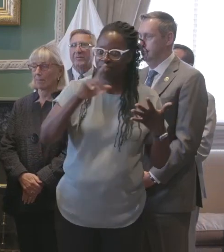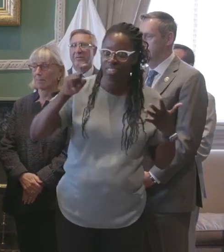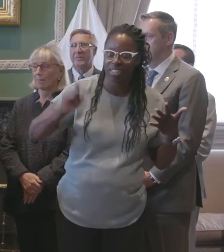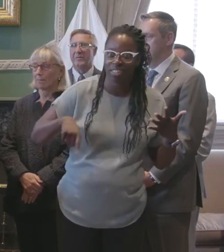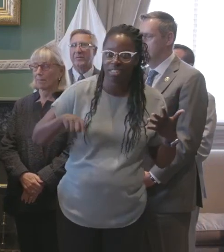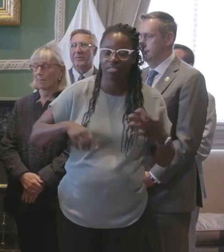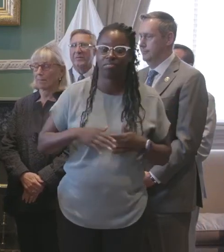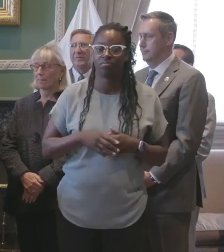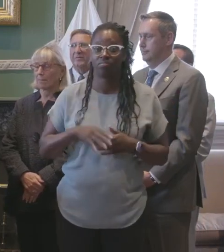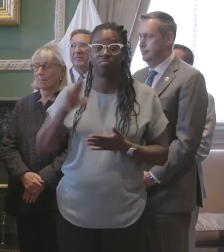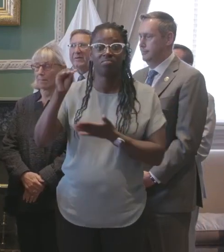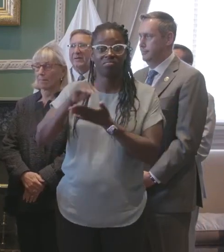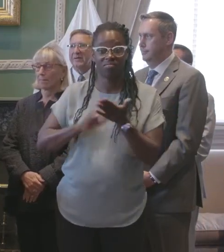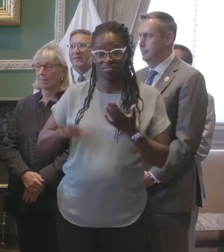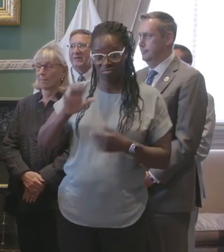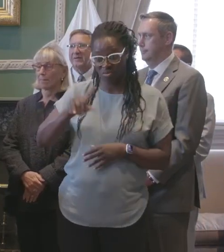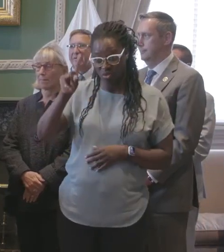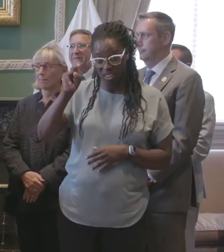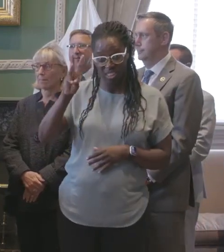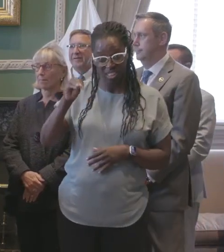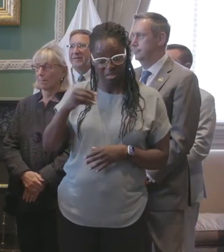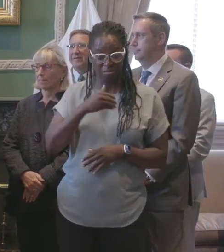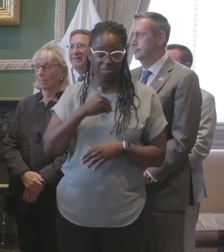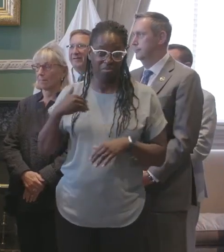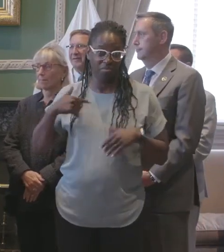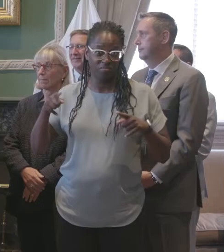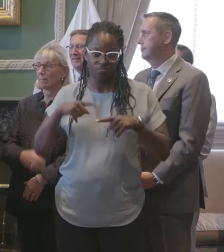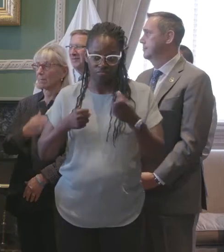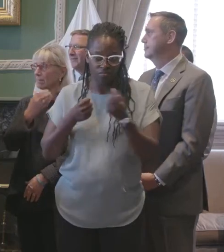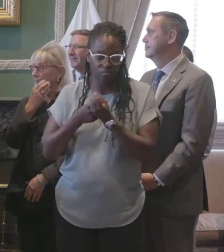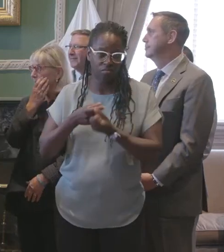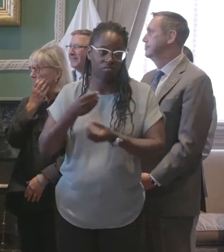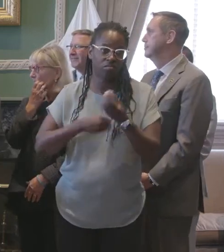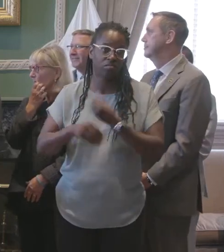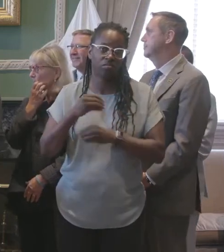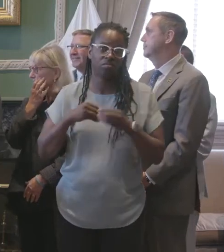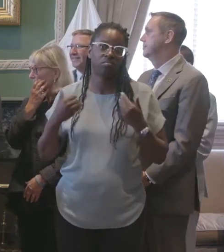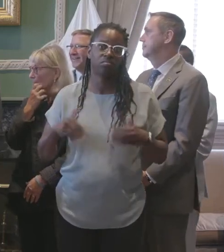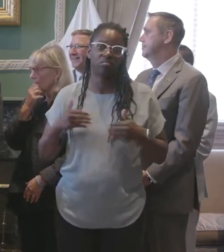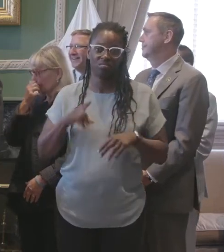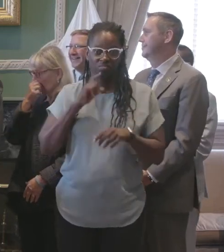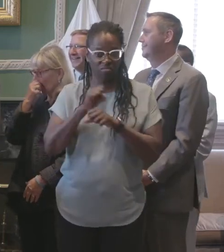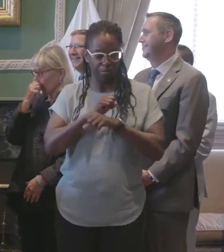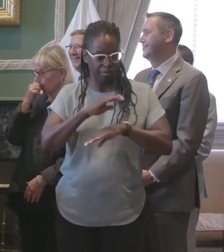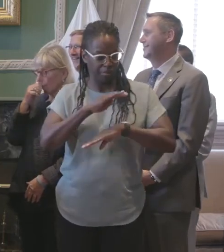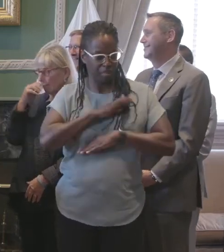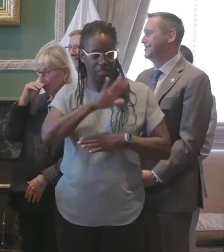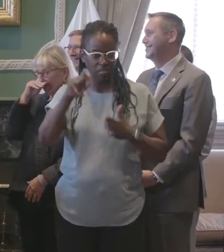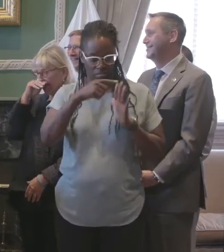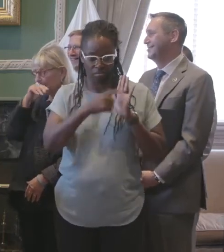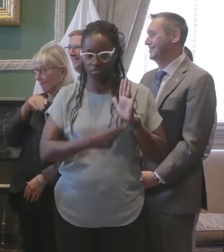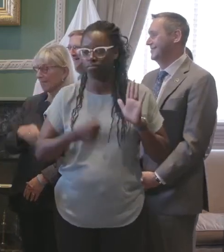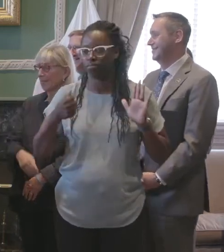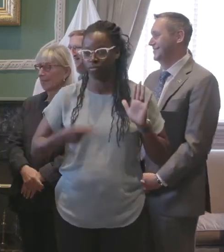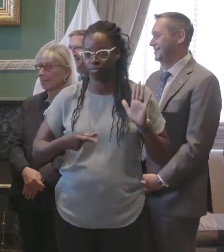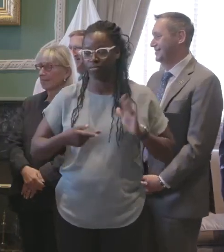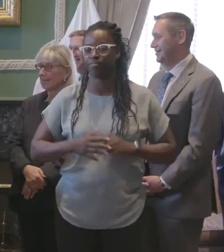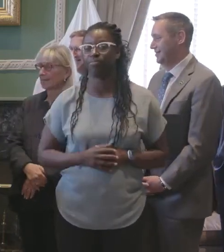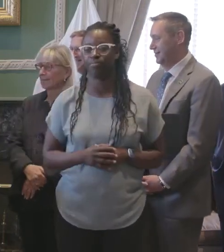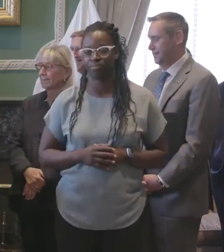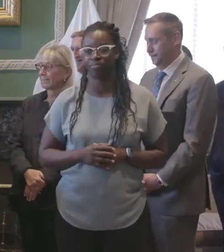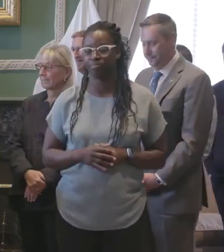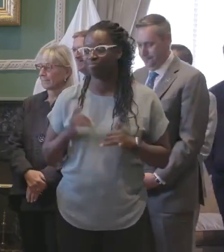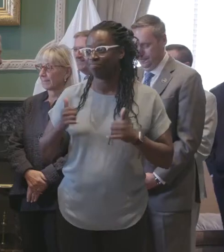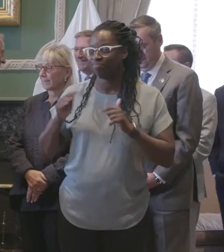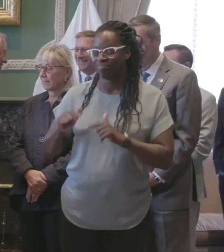elected to the House. So with that, I'd like to introduce the chairman, who had all these meetings, Aaron Michaels.